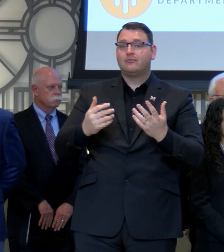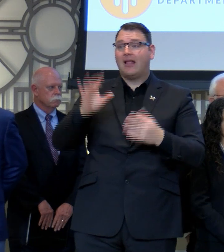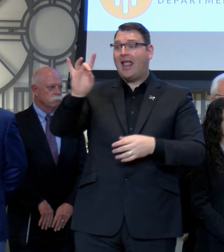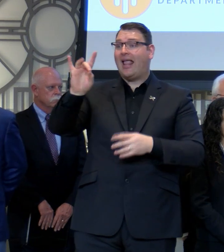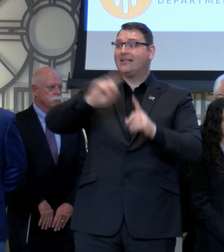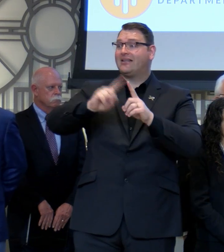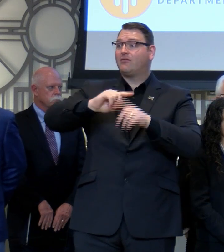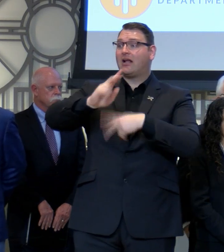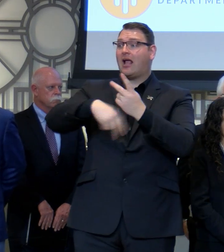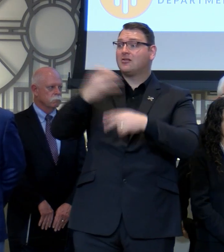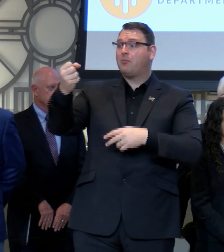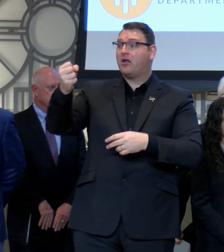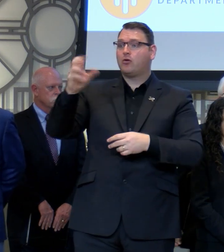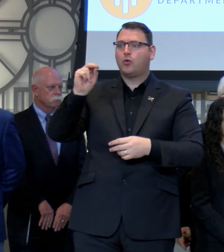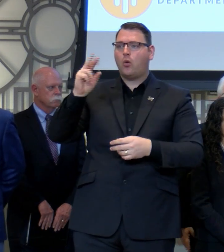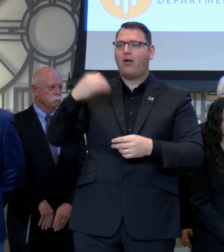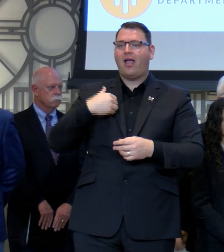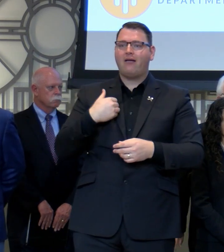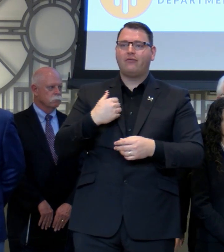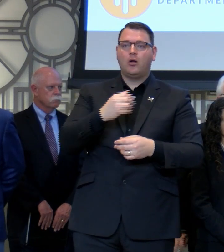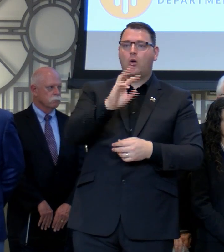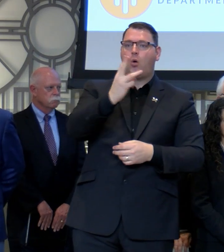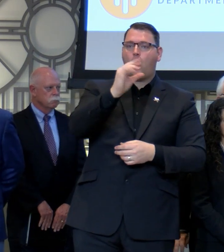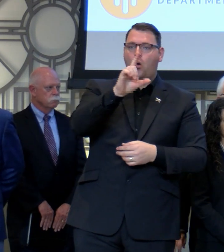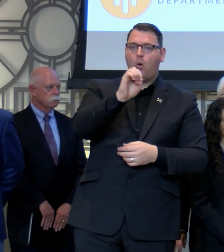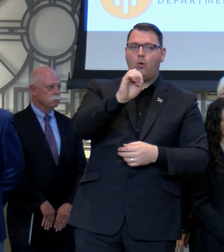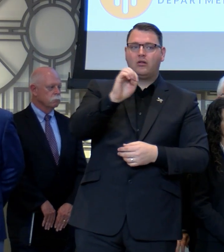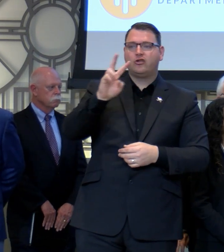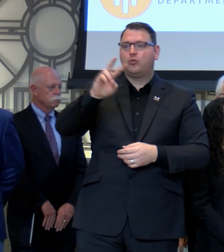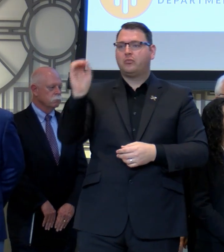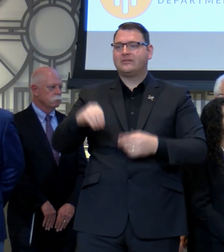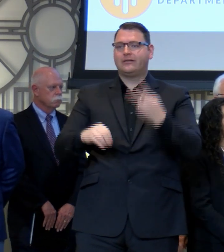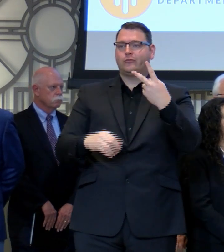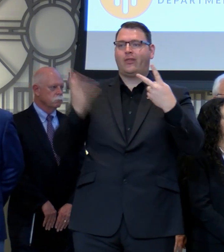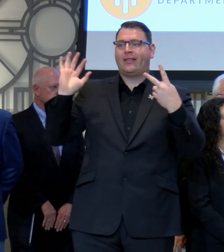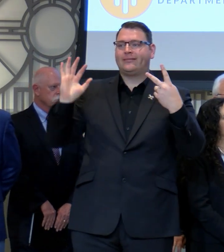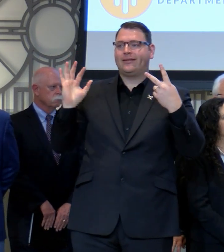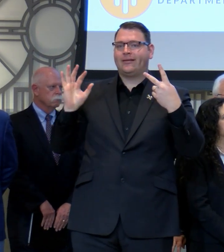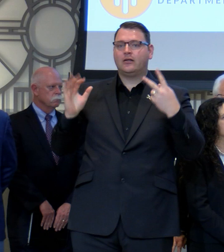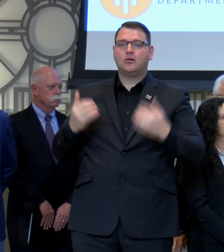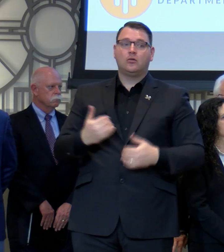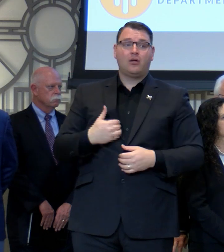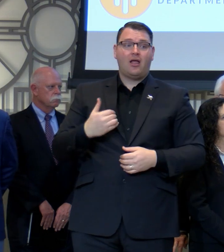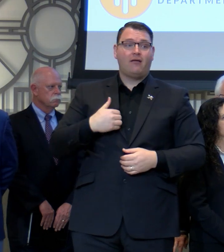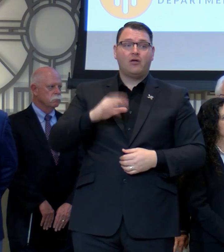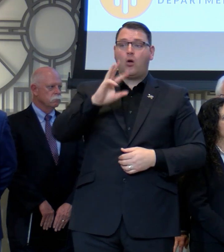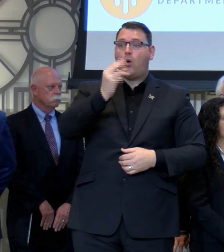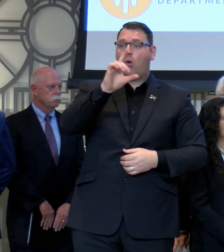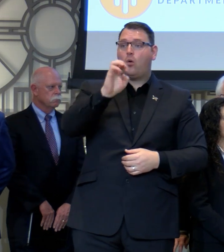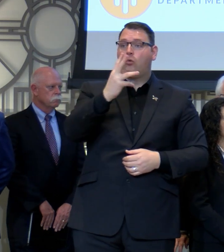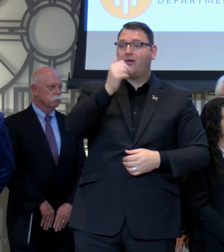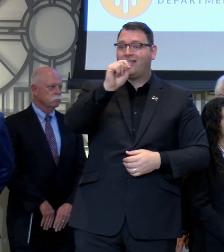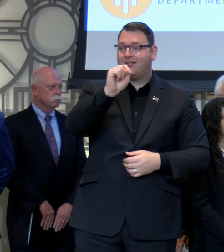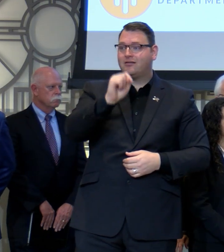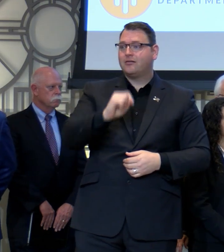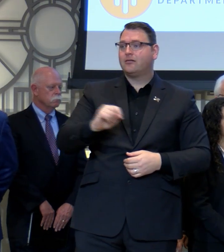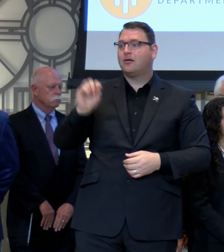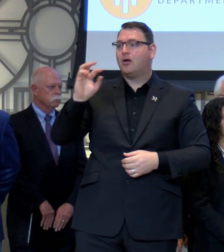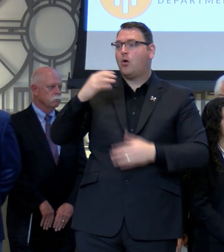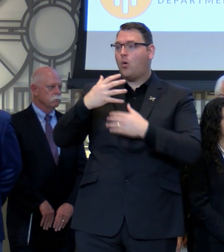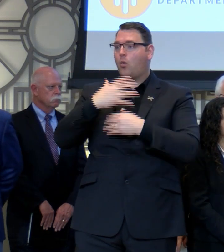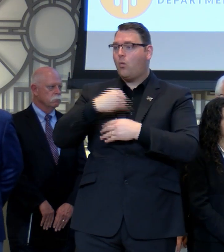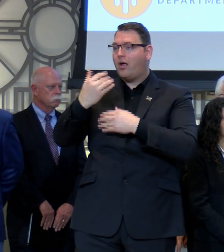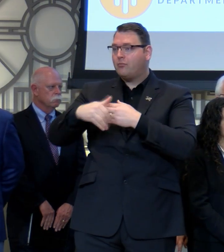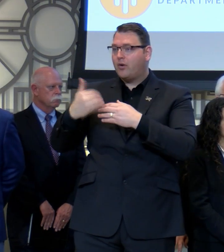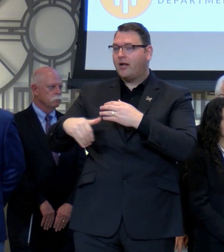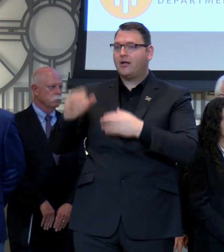kinds of milk, we'd make whole milk and 2%. Instead of we'd make whole wheat, white bread, and buns out of our bakery. So that